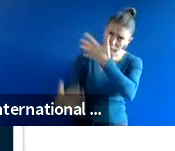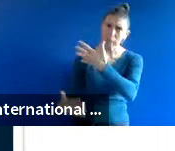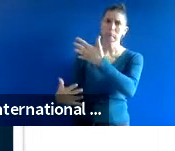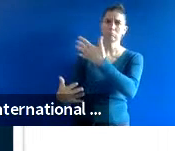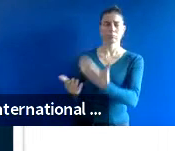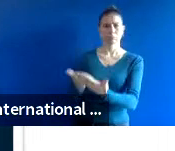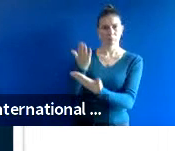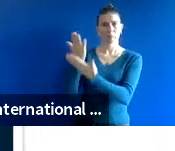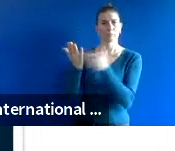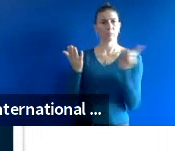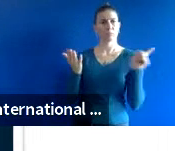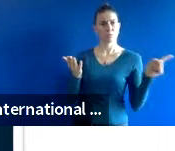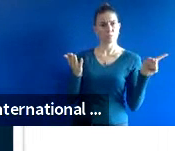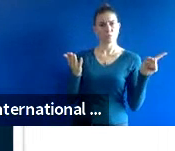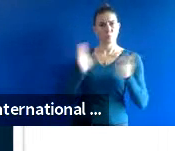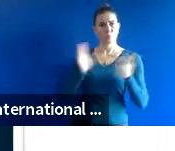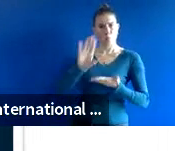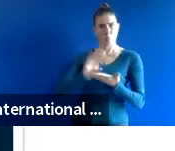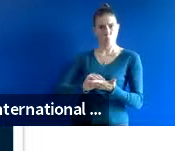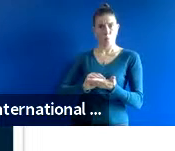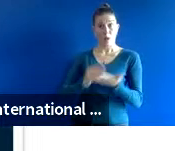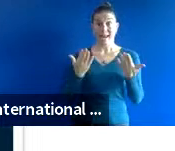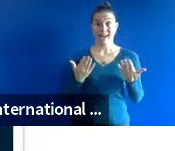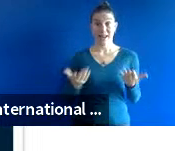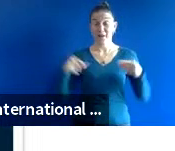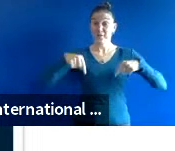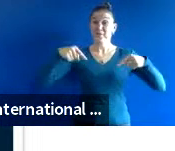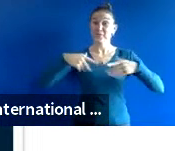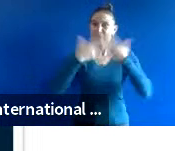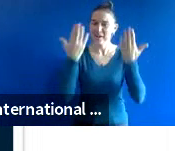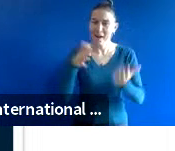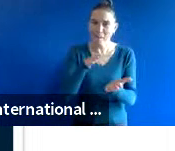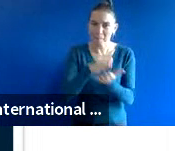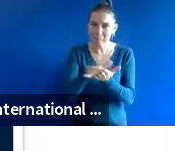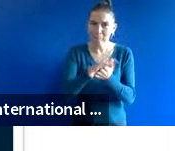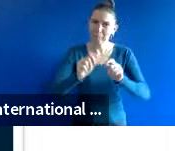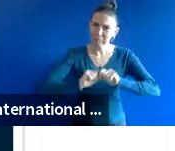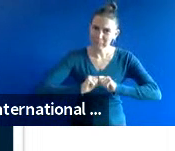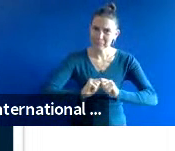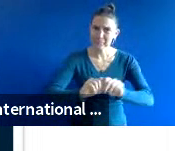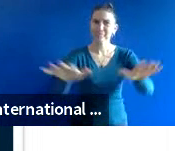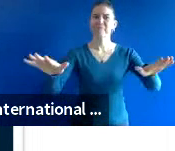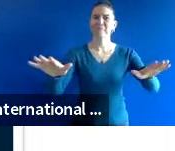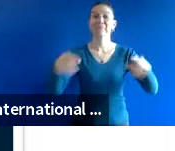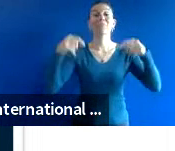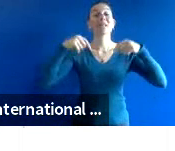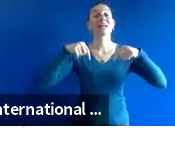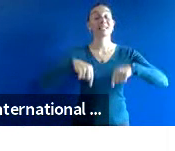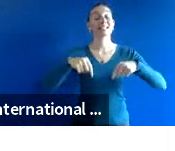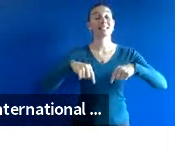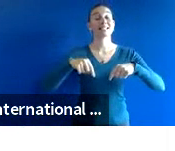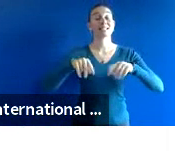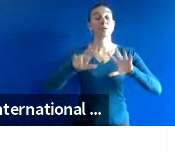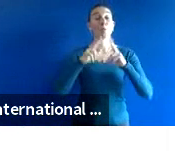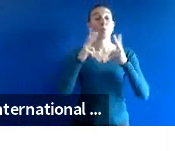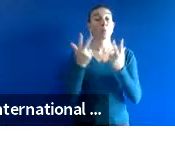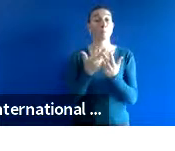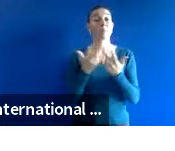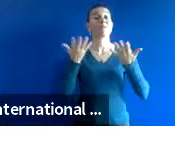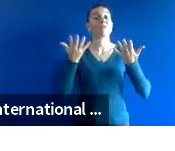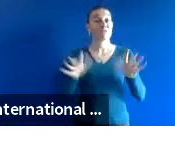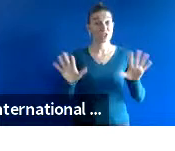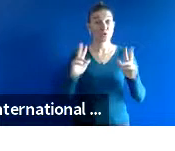that we will publish. We are publishing now today, and we will tell you at the end of this webinar also the link to access